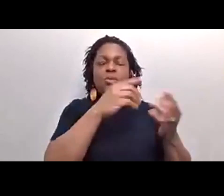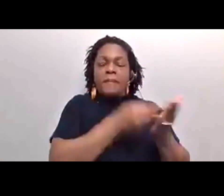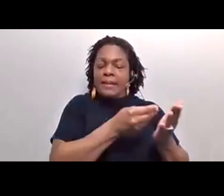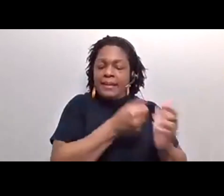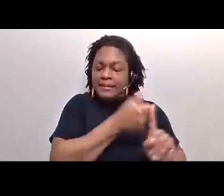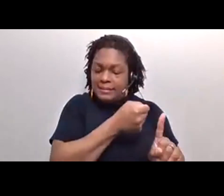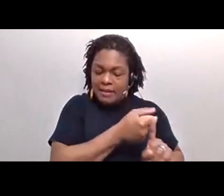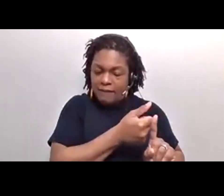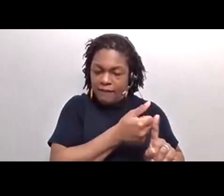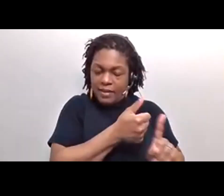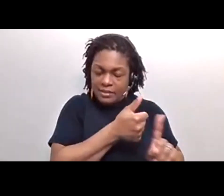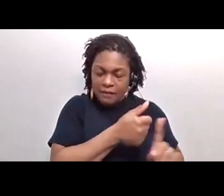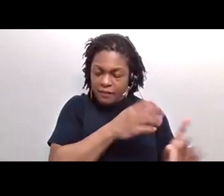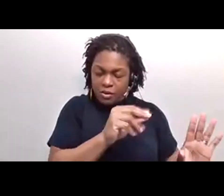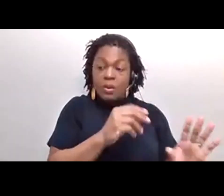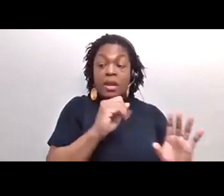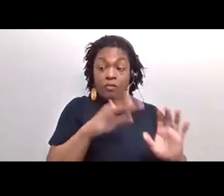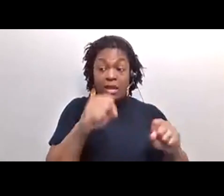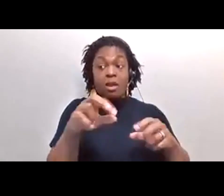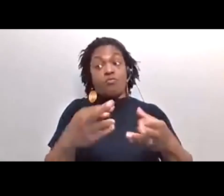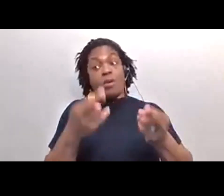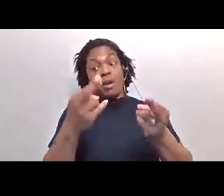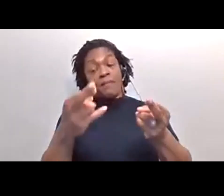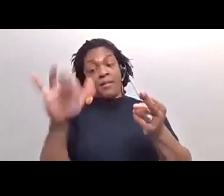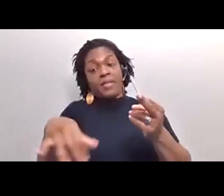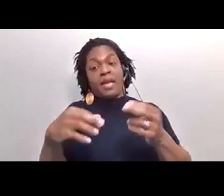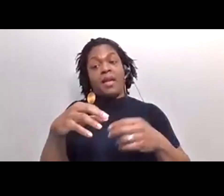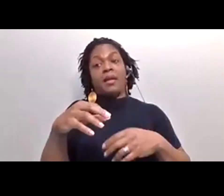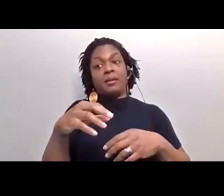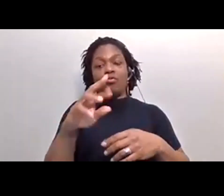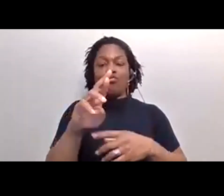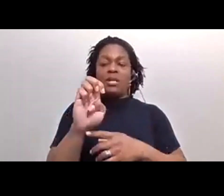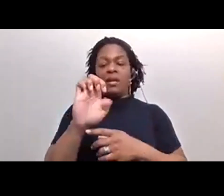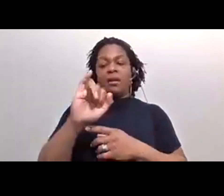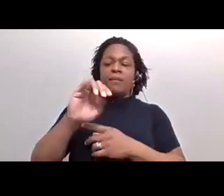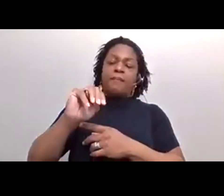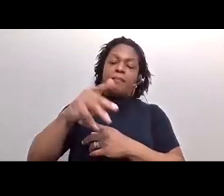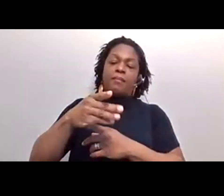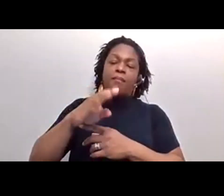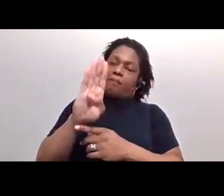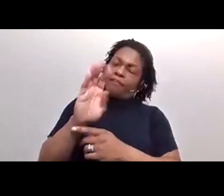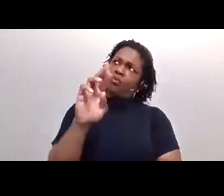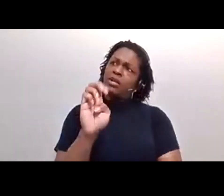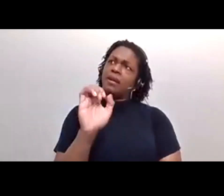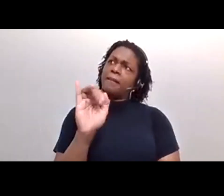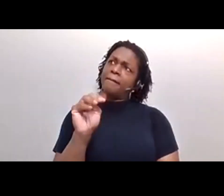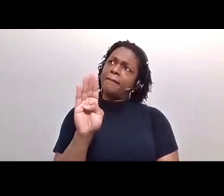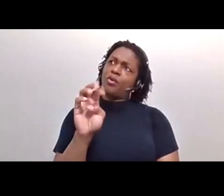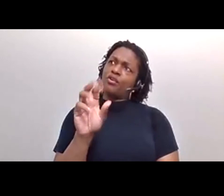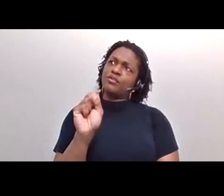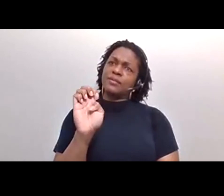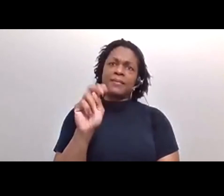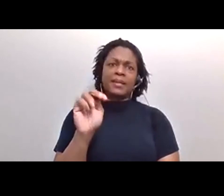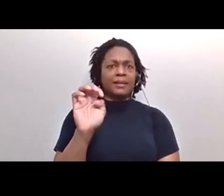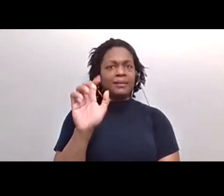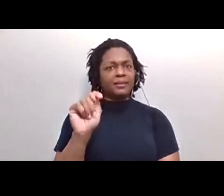know, like recommend the reimbursement rate to increase, that would be great. Yeah, okay, I'll make it a motion that way. Recommend